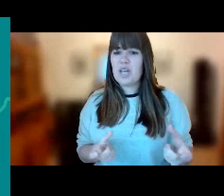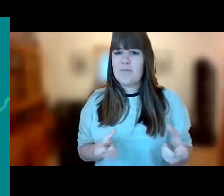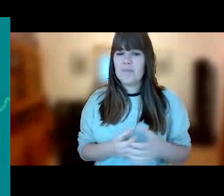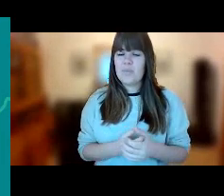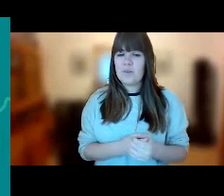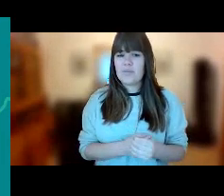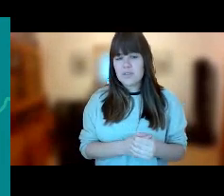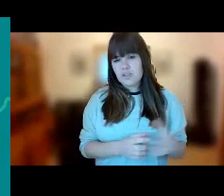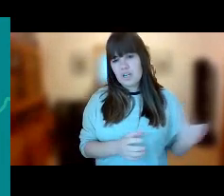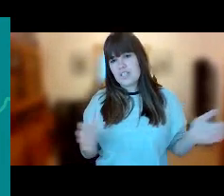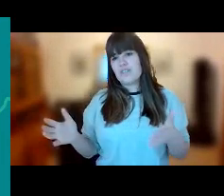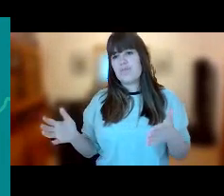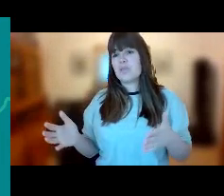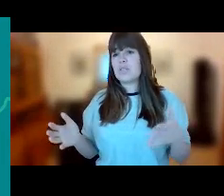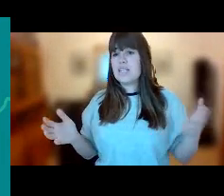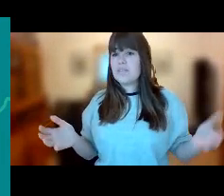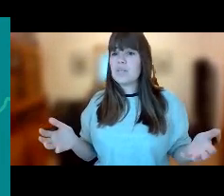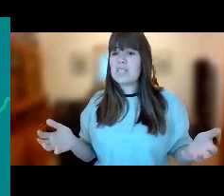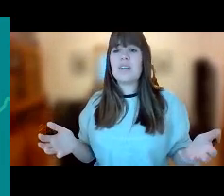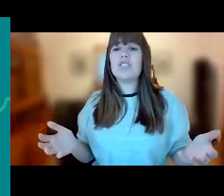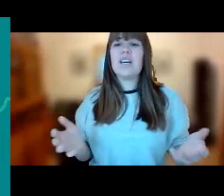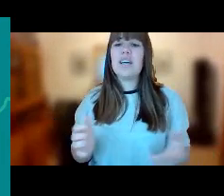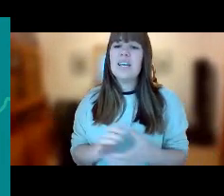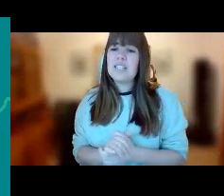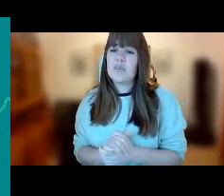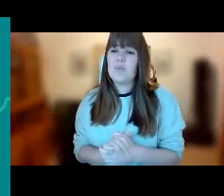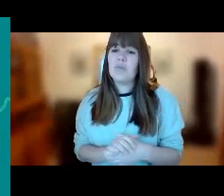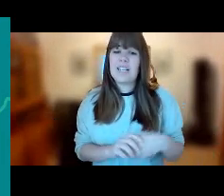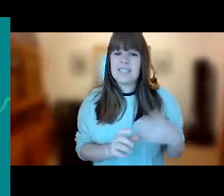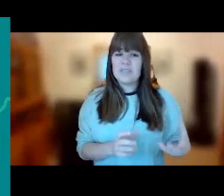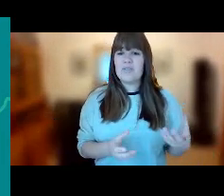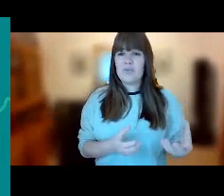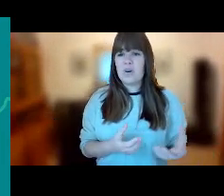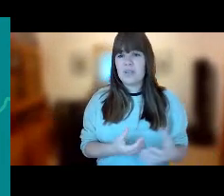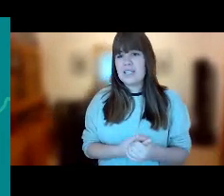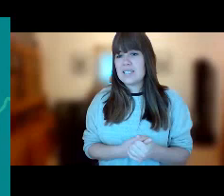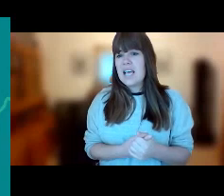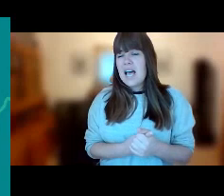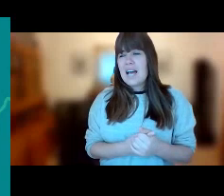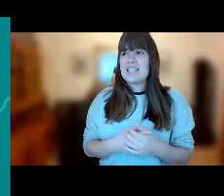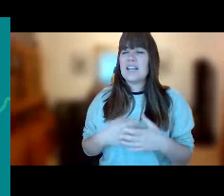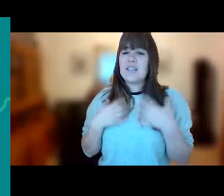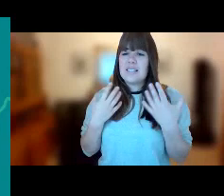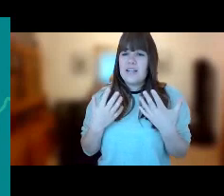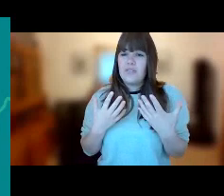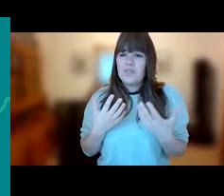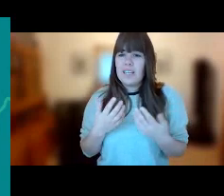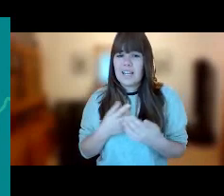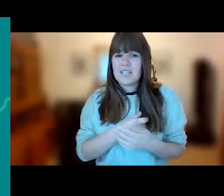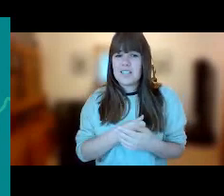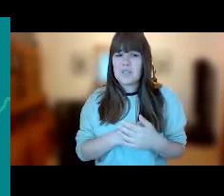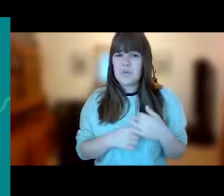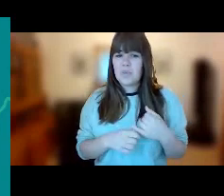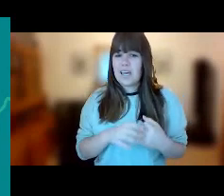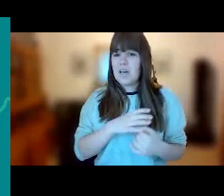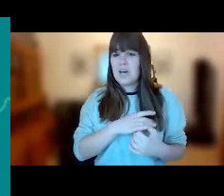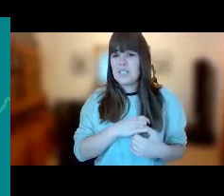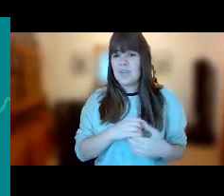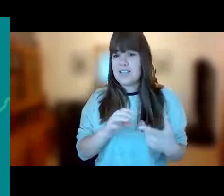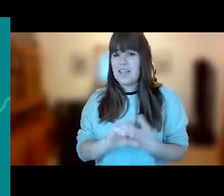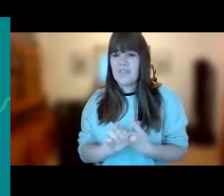dementia. We've tried to shift much more to living with dementia, so people can still live well with these. And it's that kind of self-fulfilling. I think sometimes